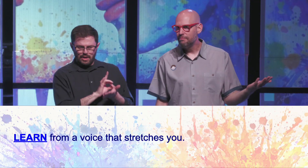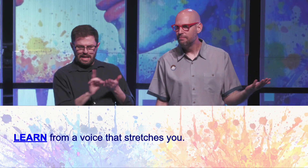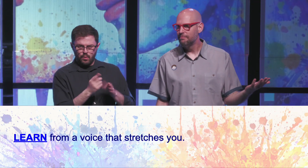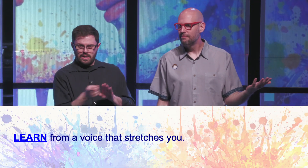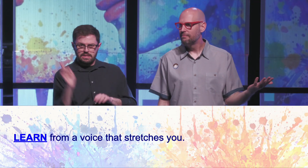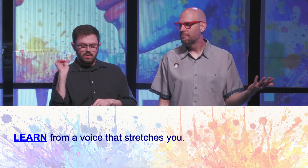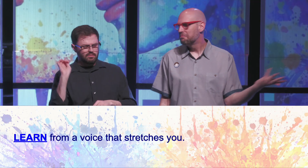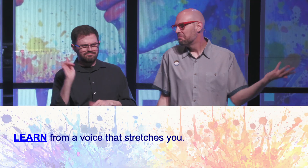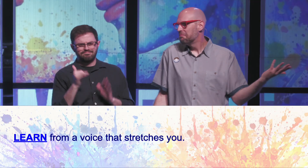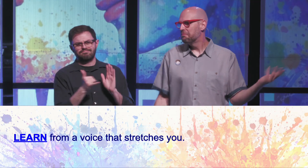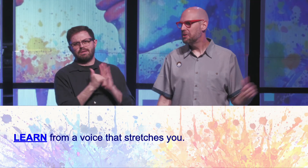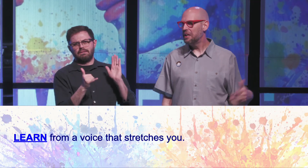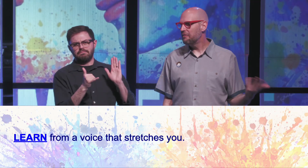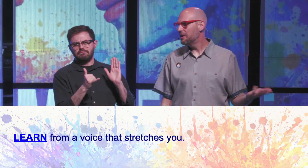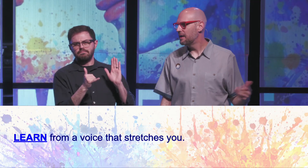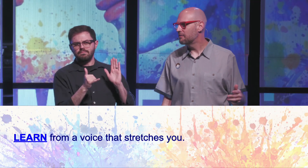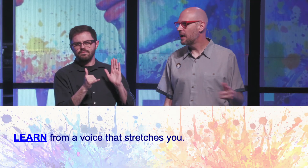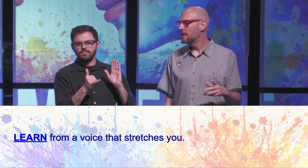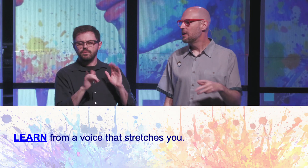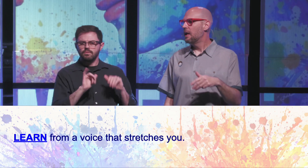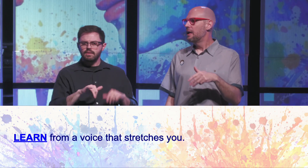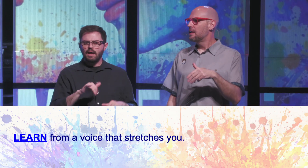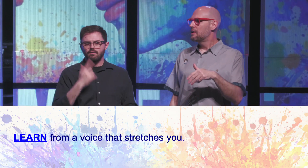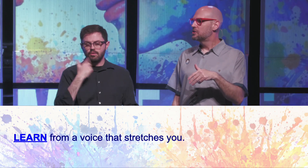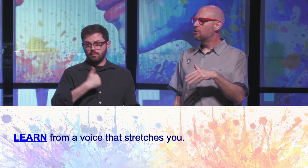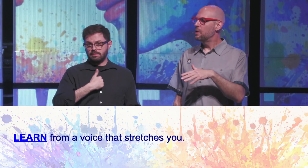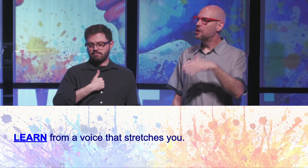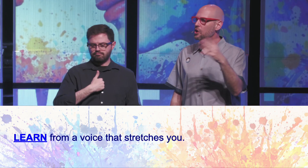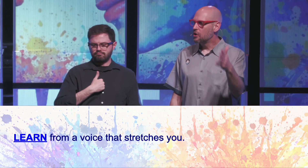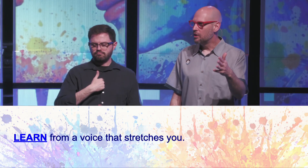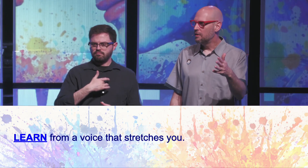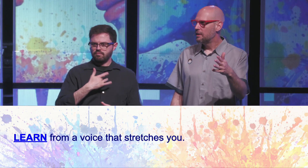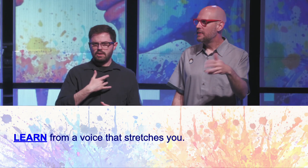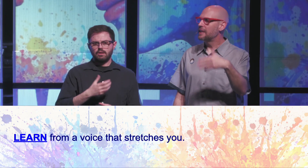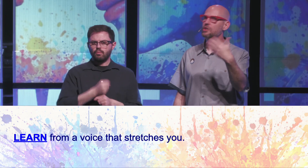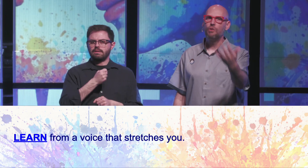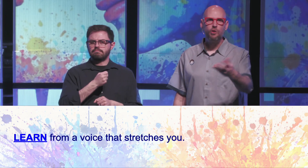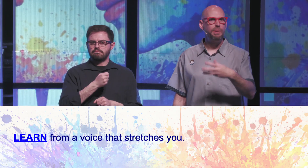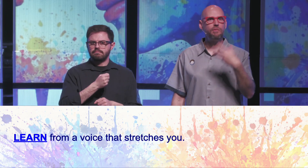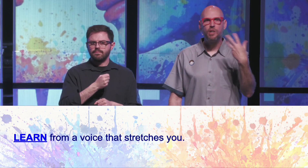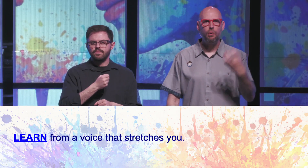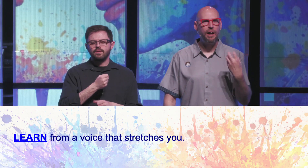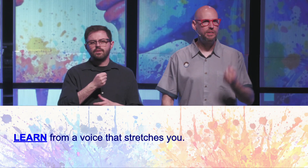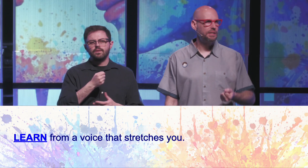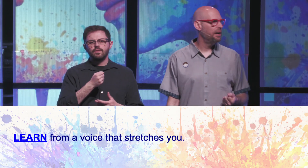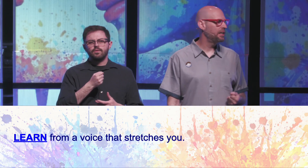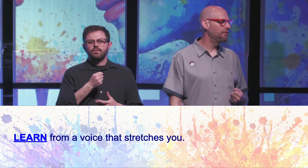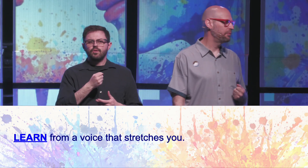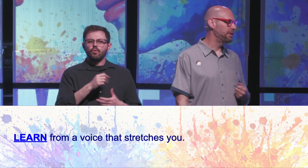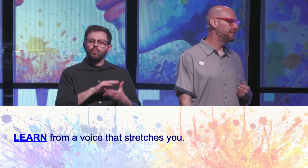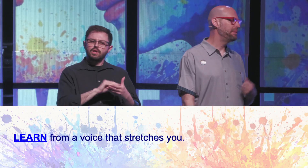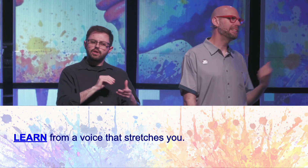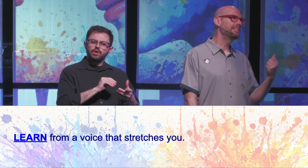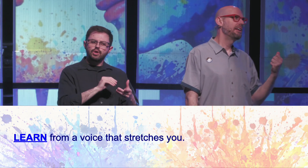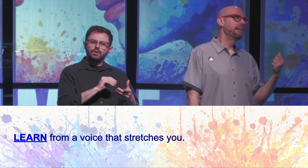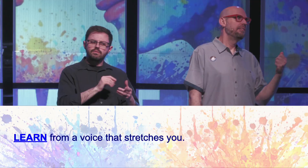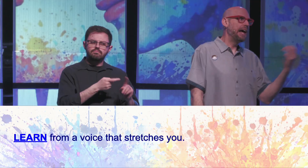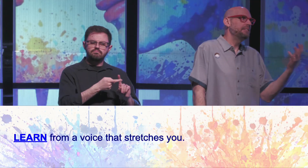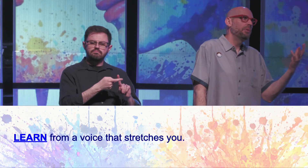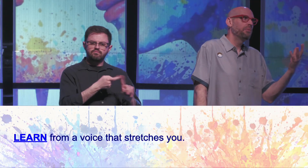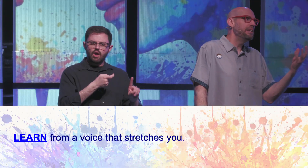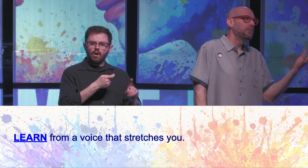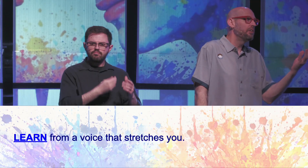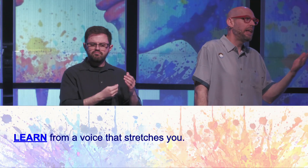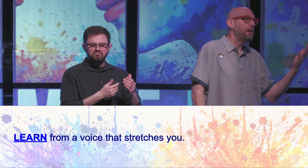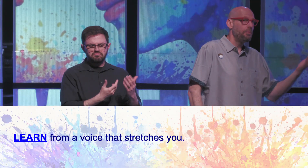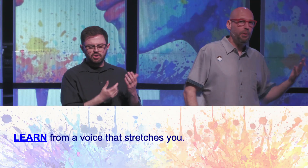me. Could have never done it, right? So we learn, that's growth, but it requires uncomfortableness because that's